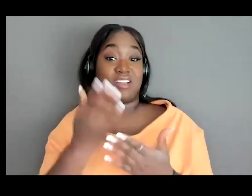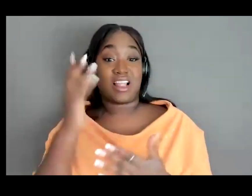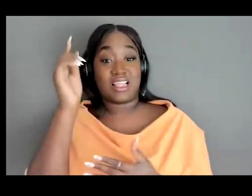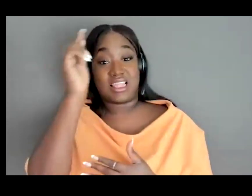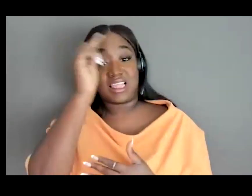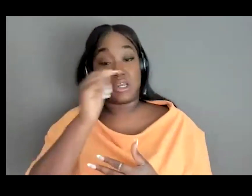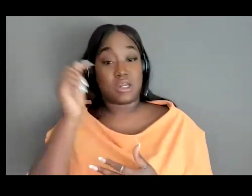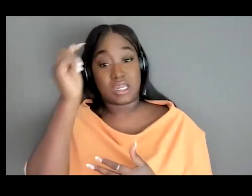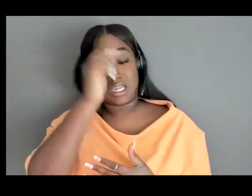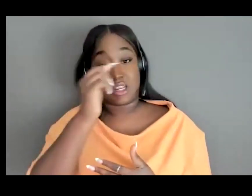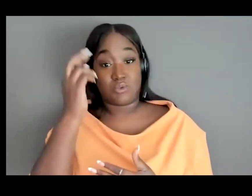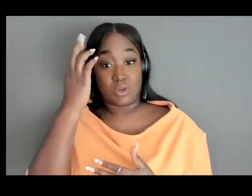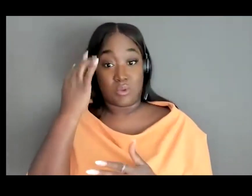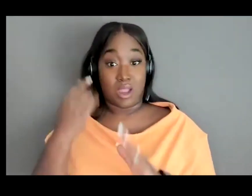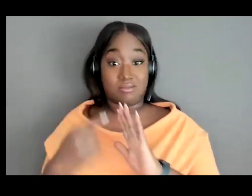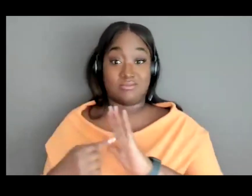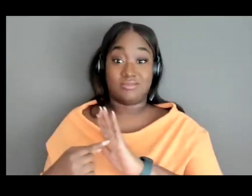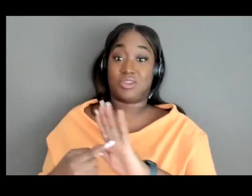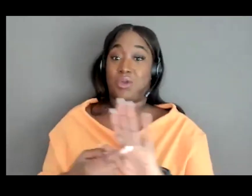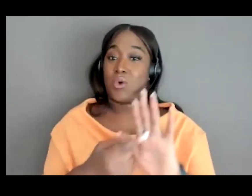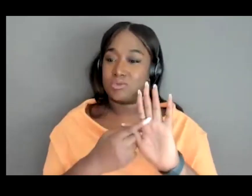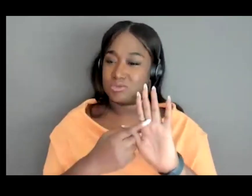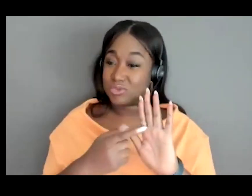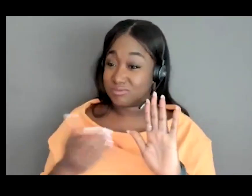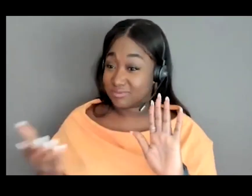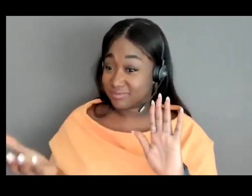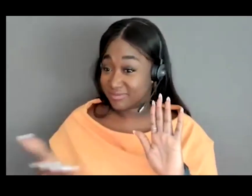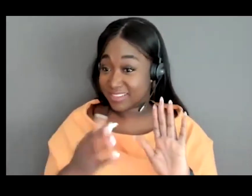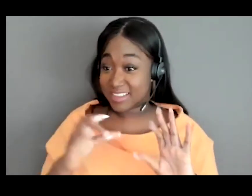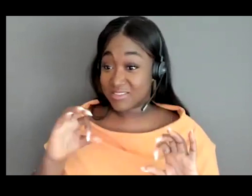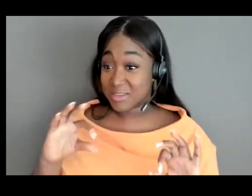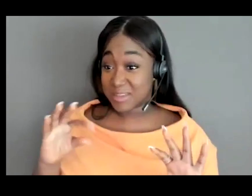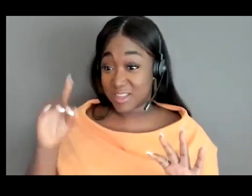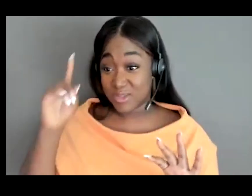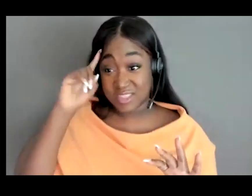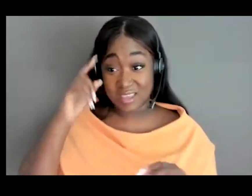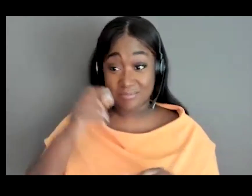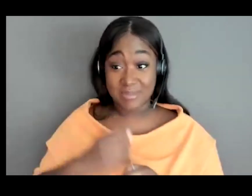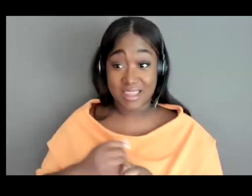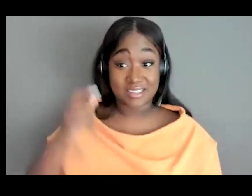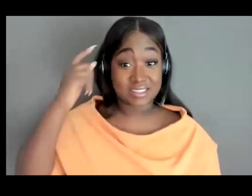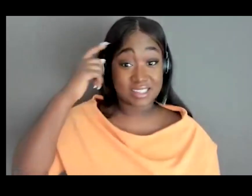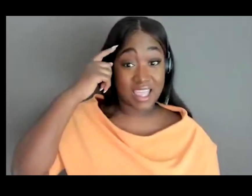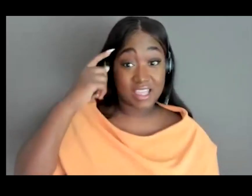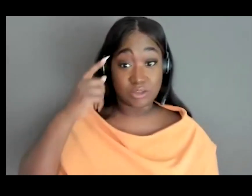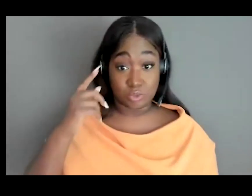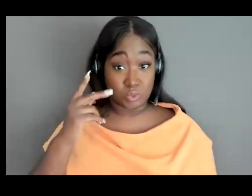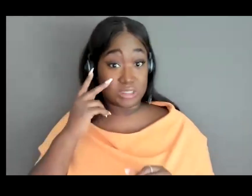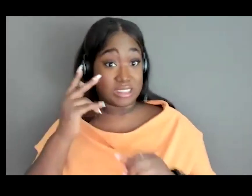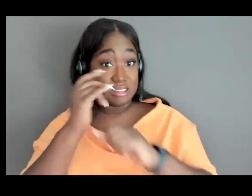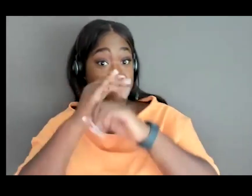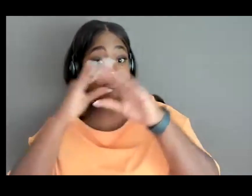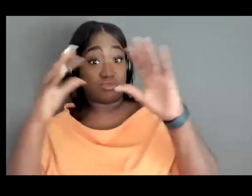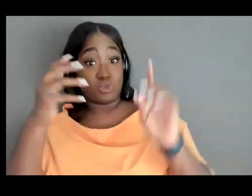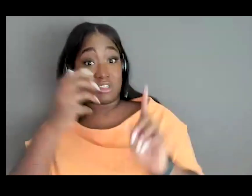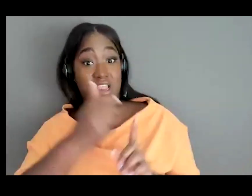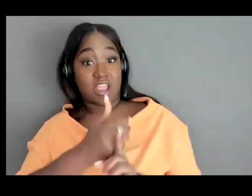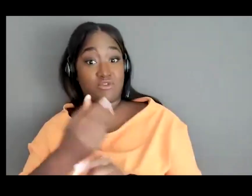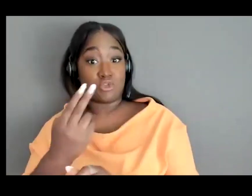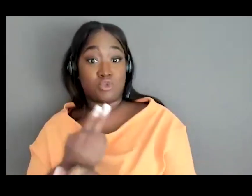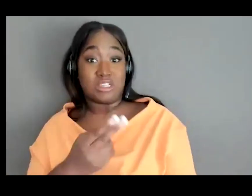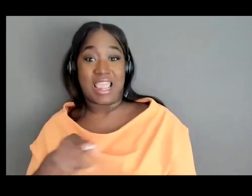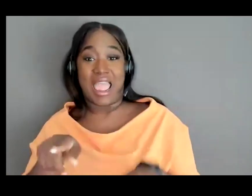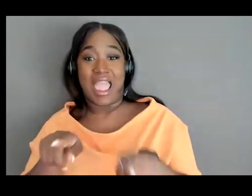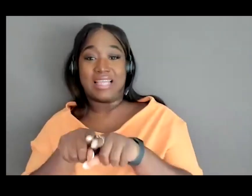sharing this with you is, first, to get your feedback. Do you think this makes sense? Do you think this is something that you could see yourselves using